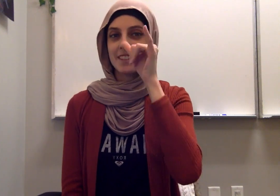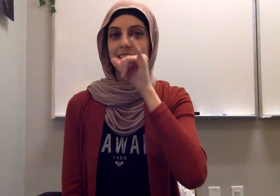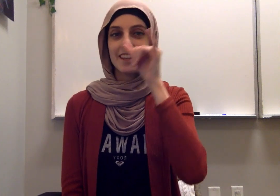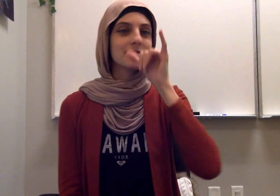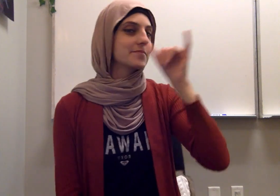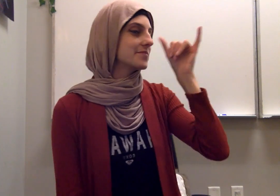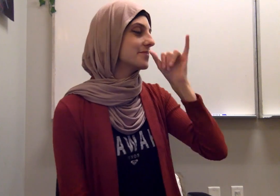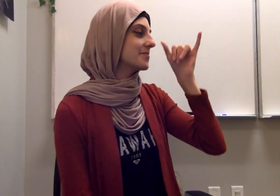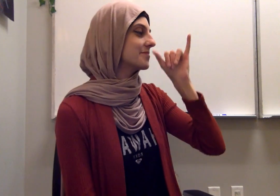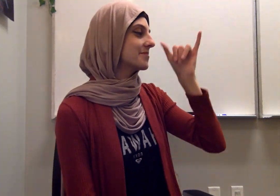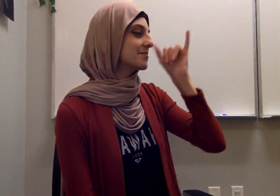Silly.